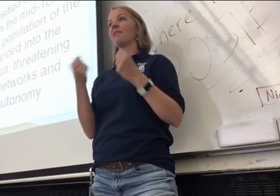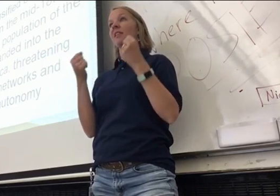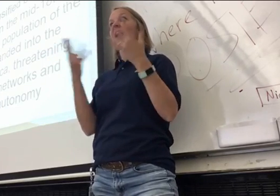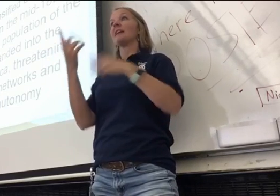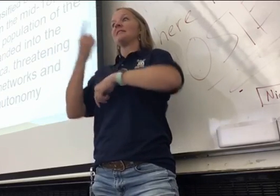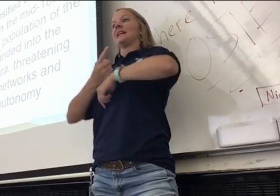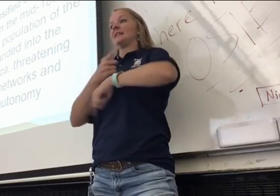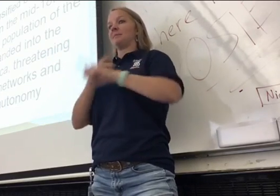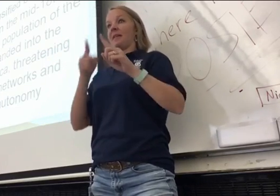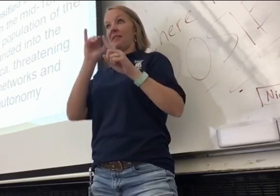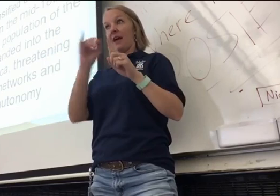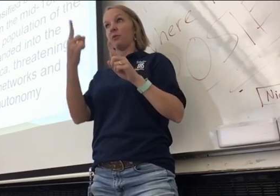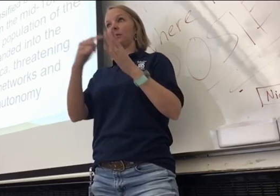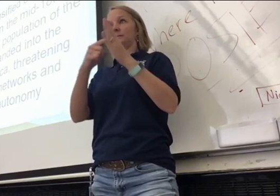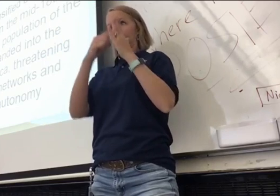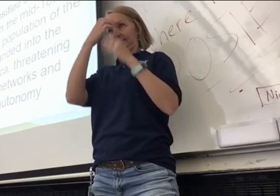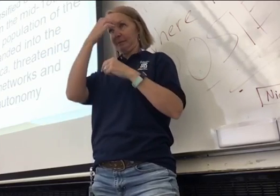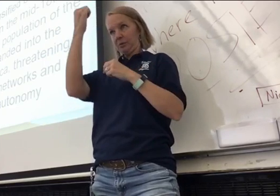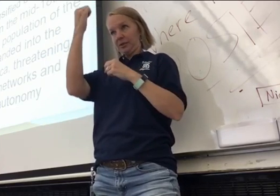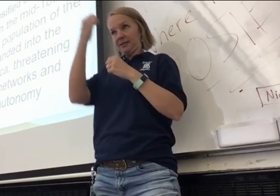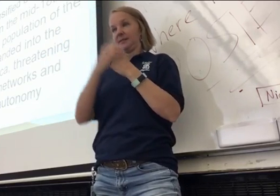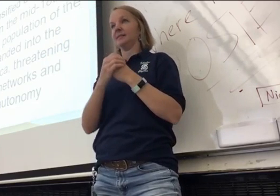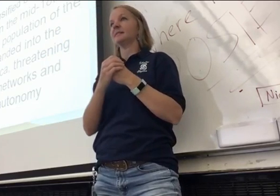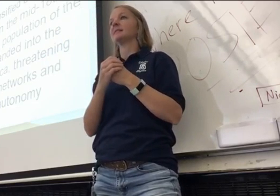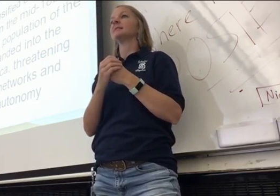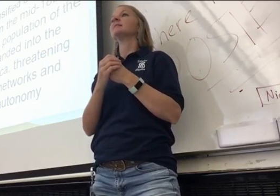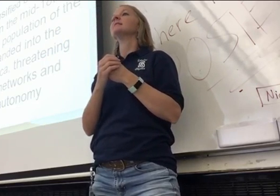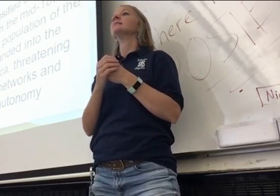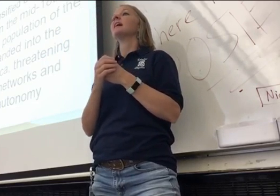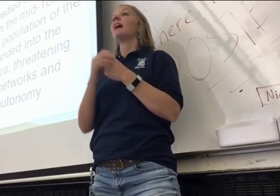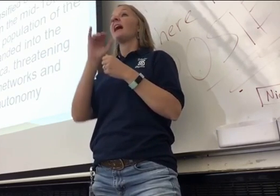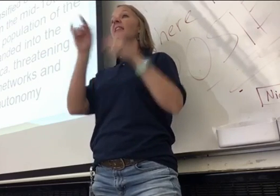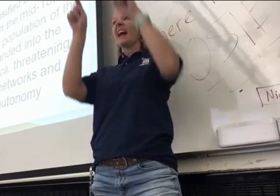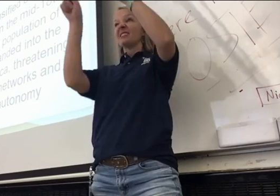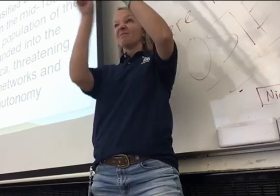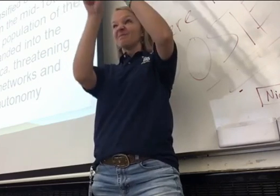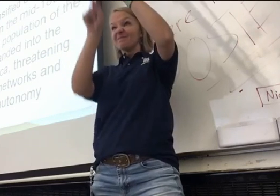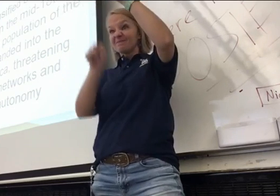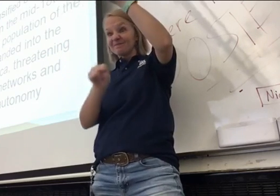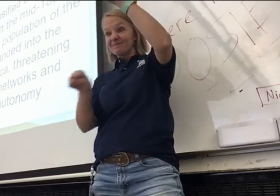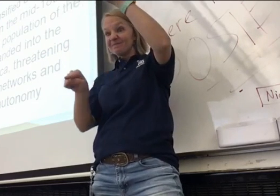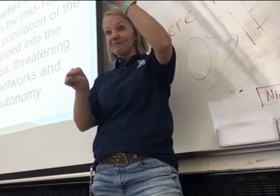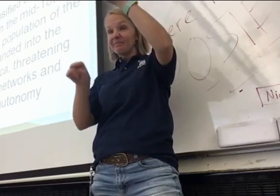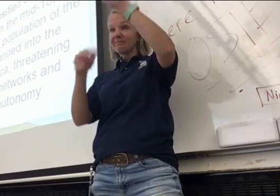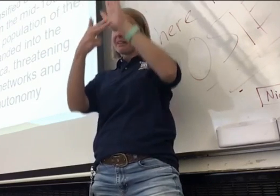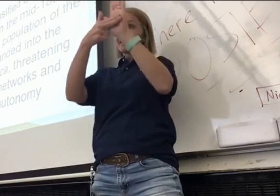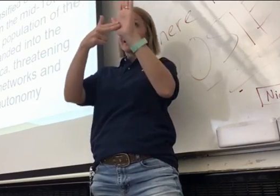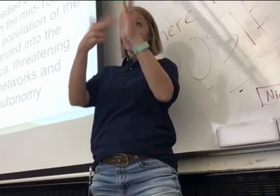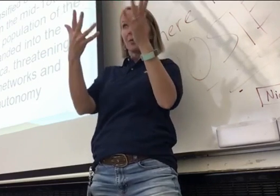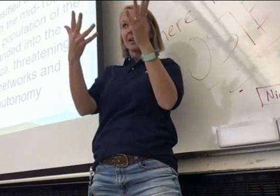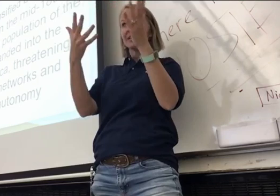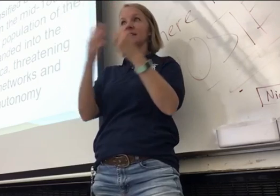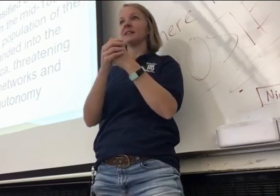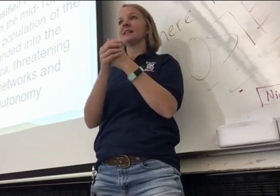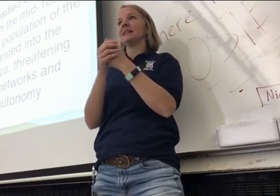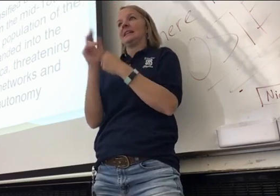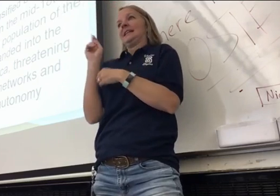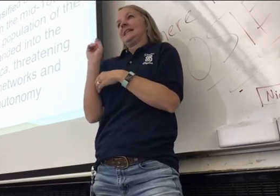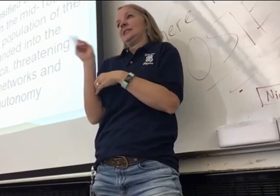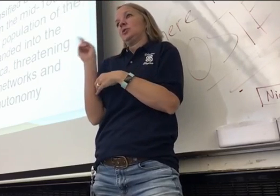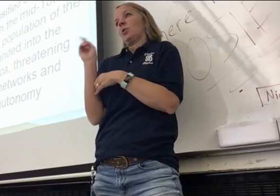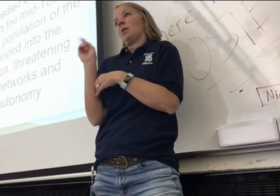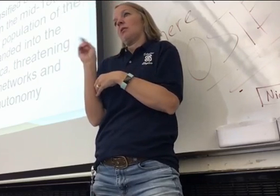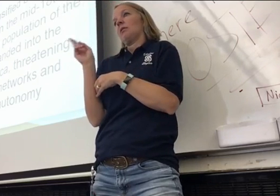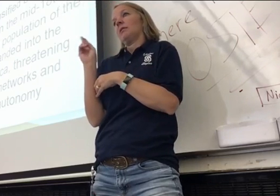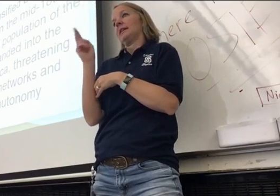AP, but this is one you'll want to know. And then this entire bracket, if you will label it historical